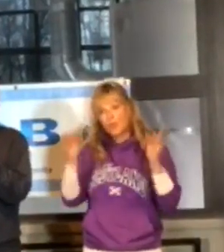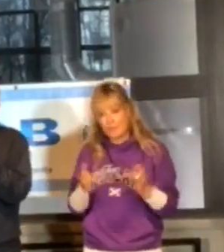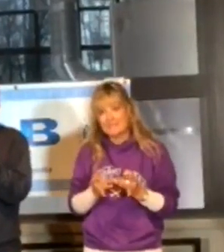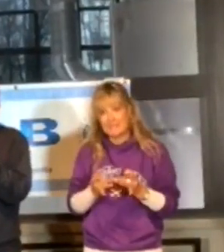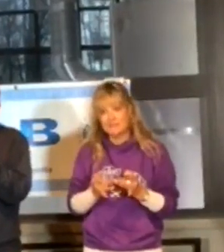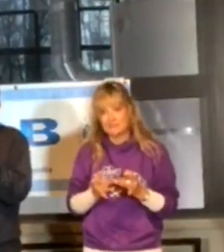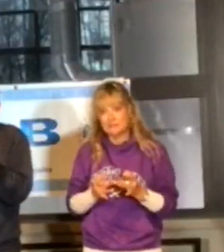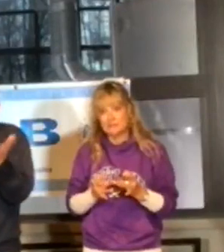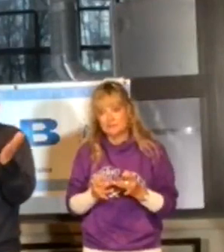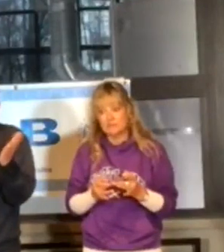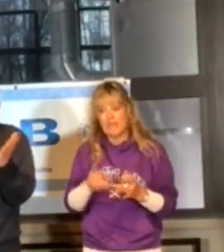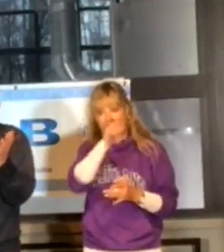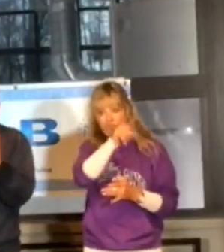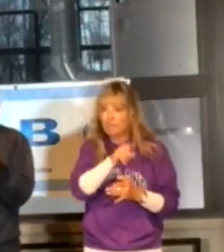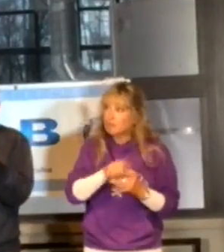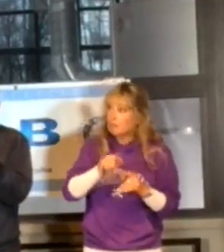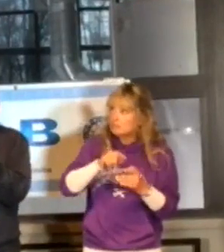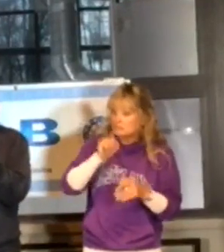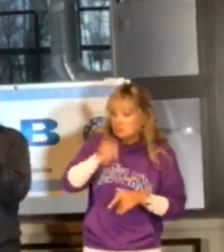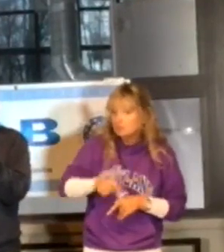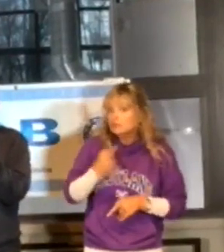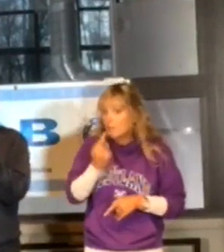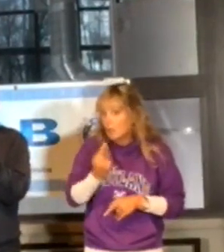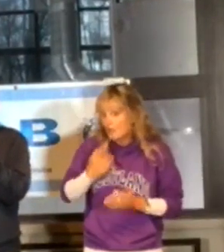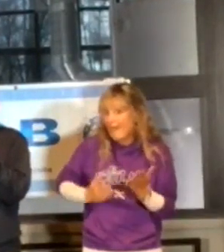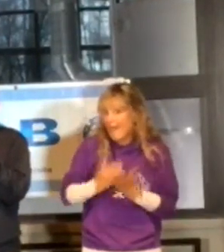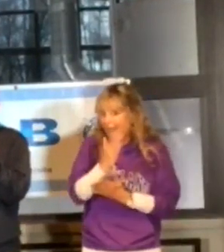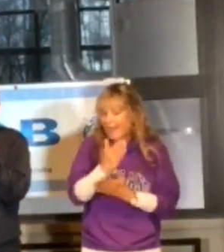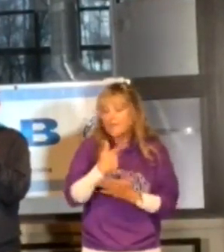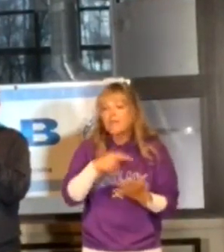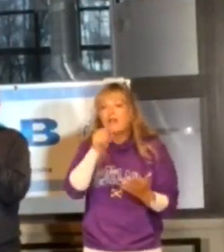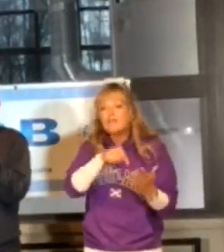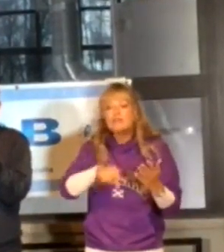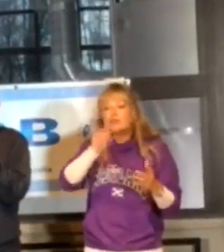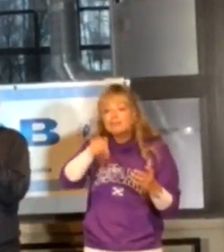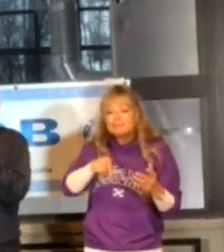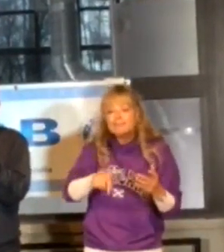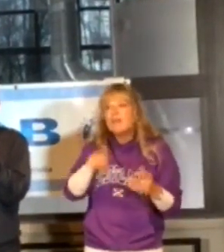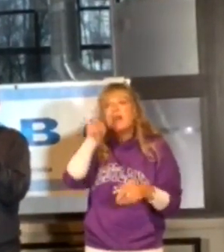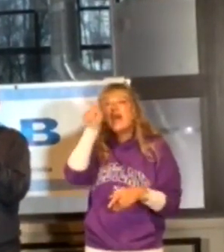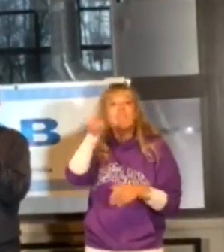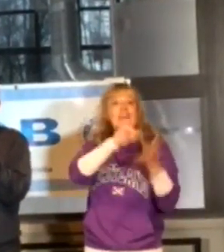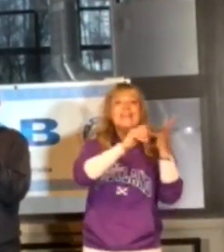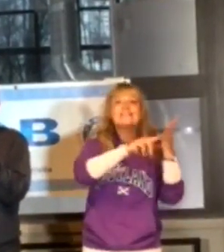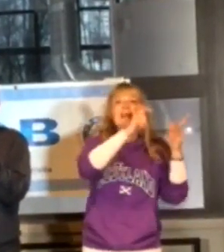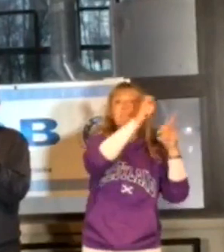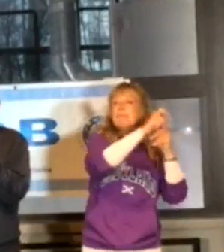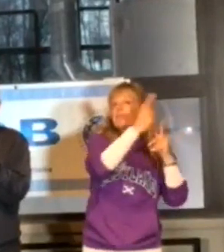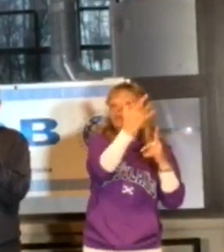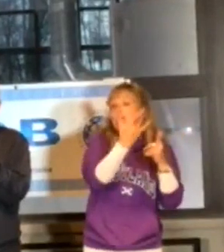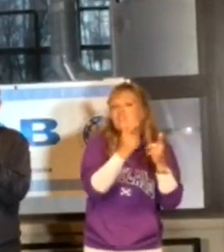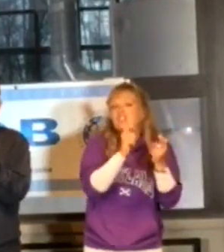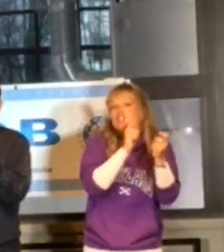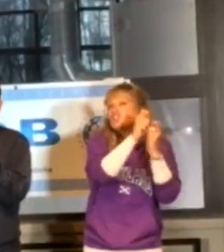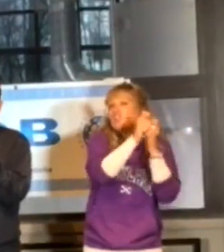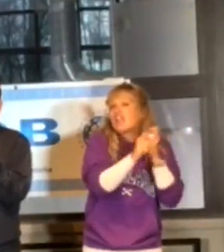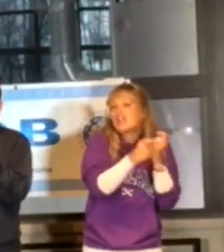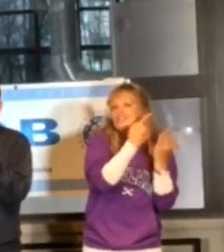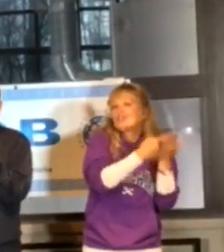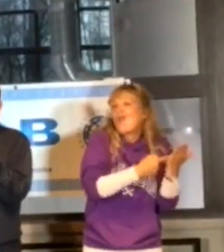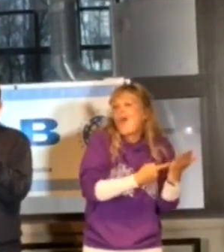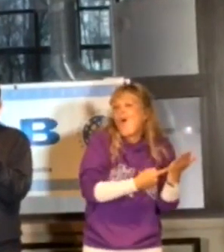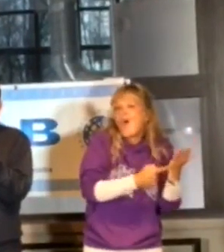on whatever methods the SNP are adopting to gain another referendum under Section